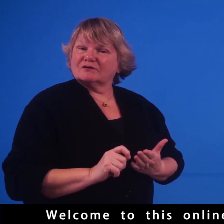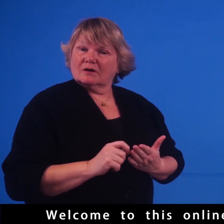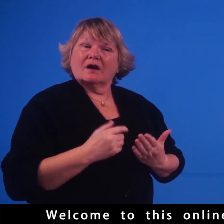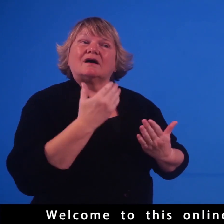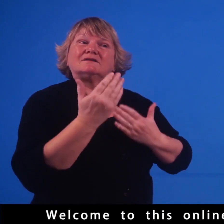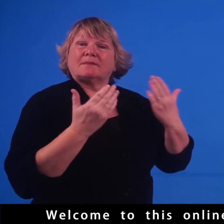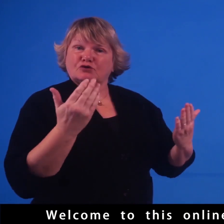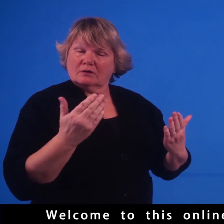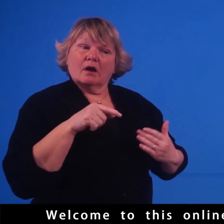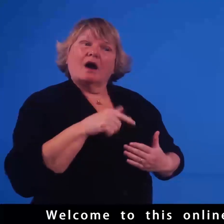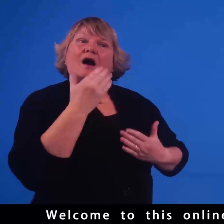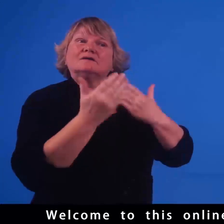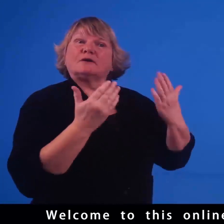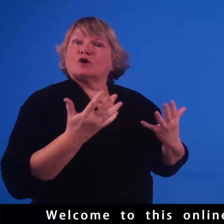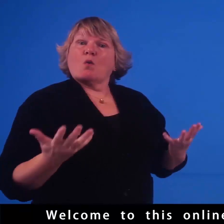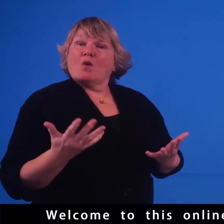at City Art Centre.